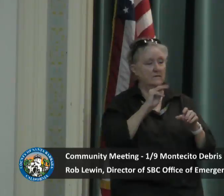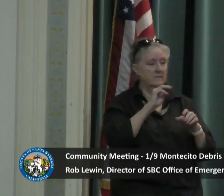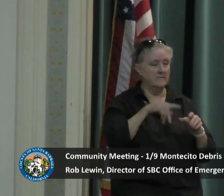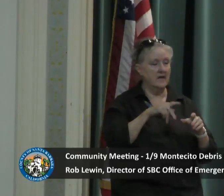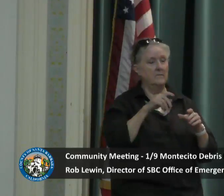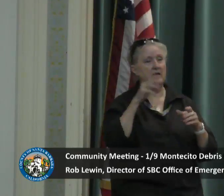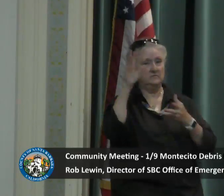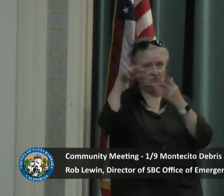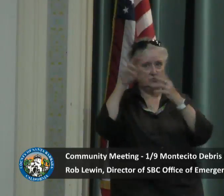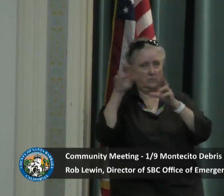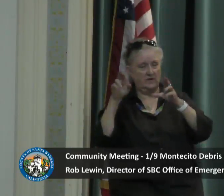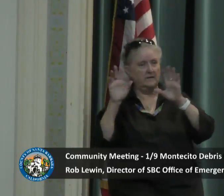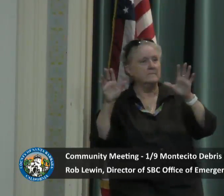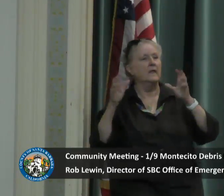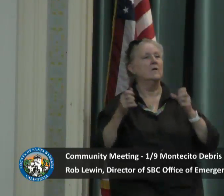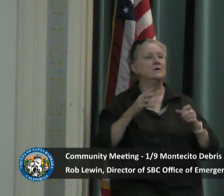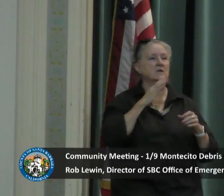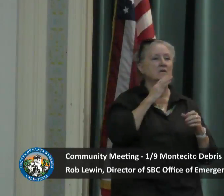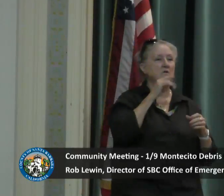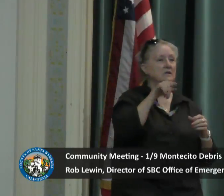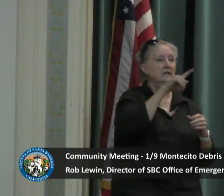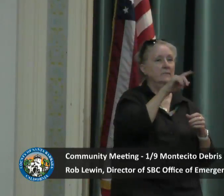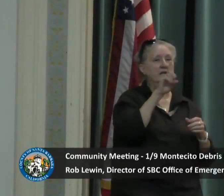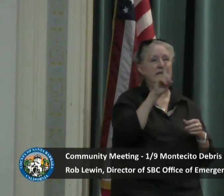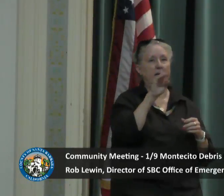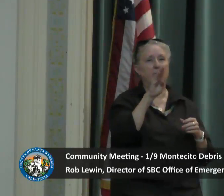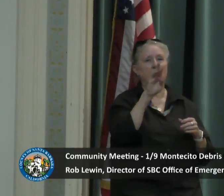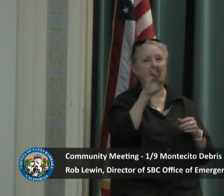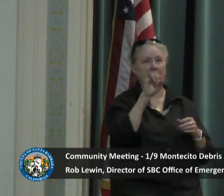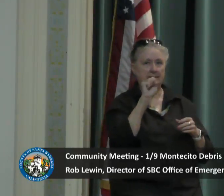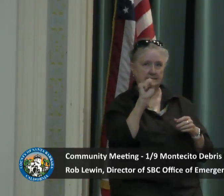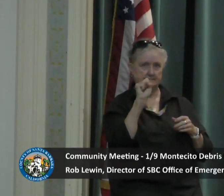storm ready. I want to talk to you a little bit about debris.